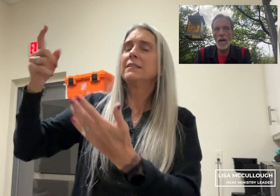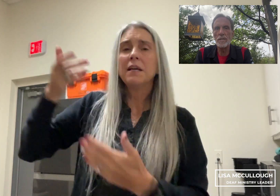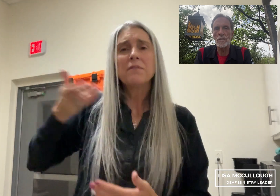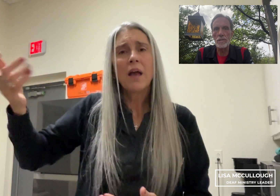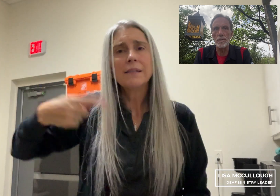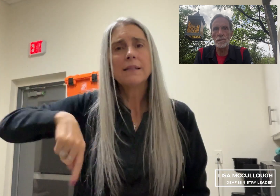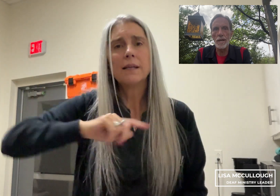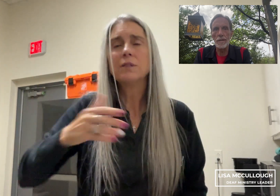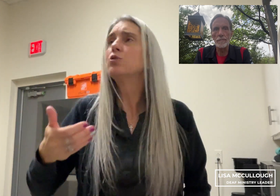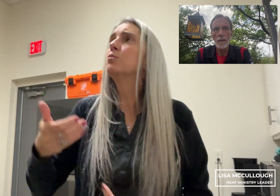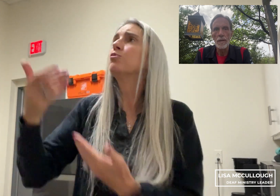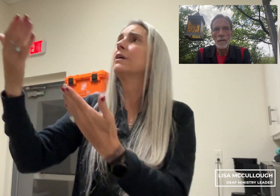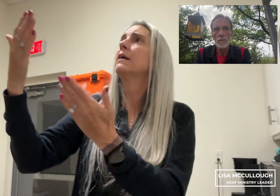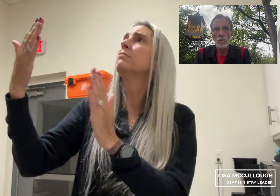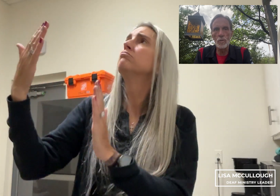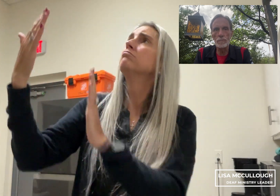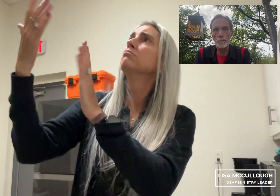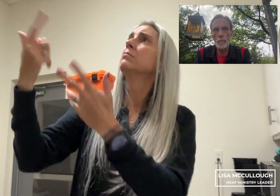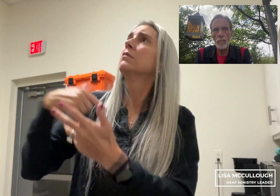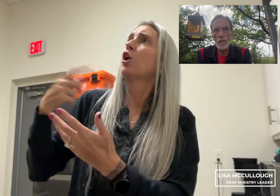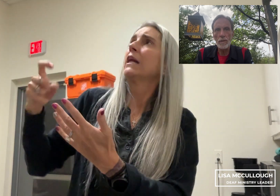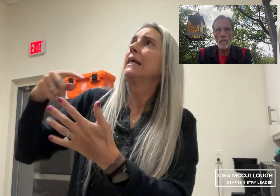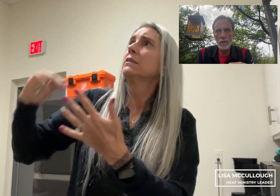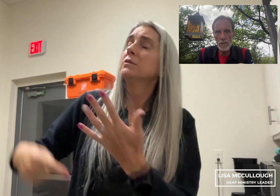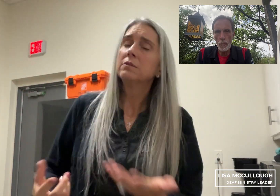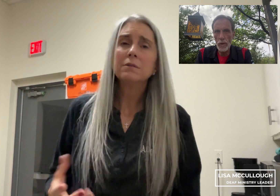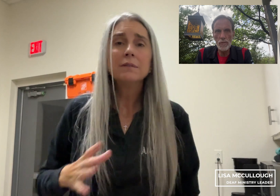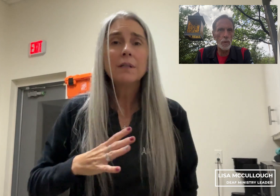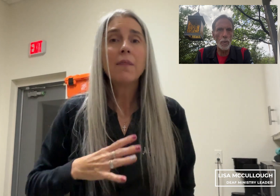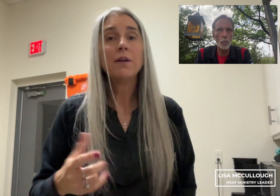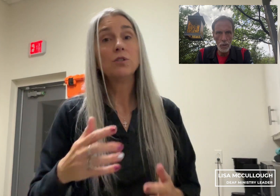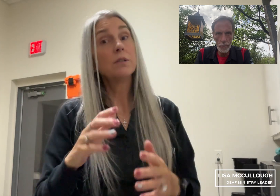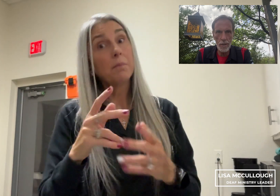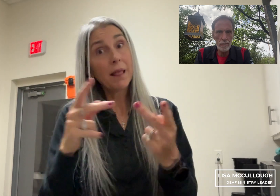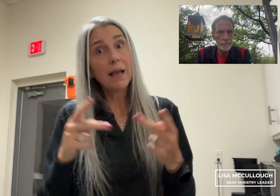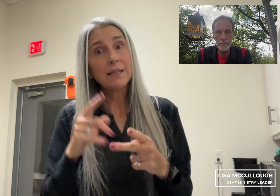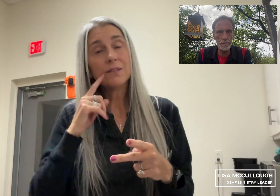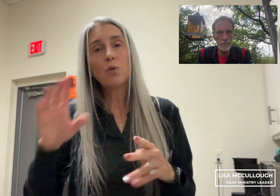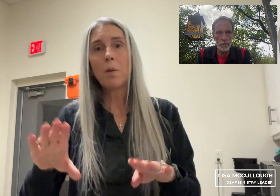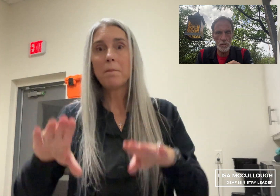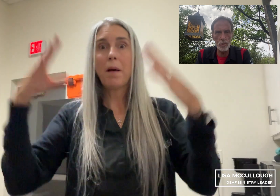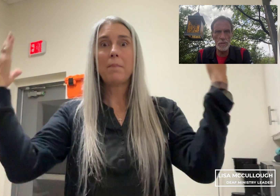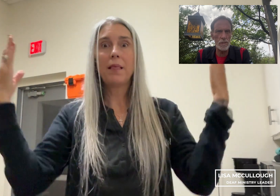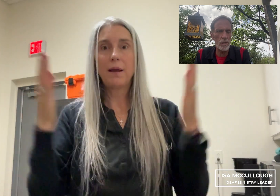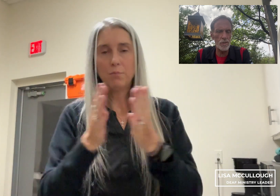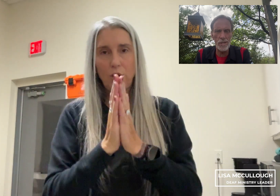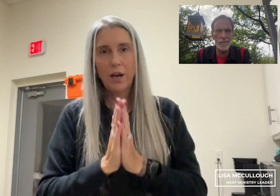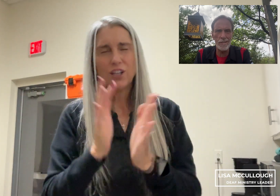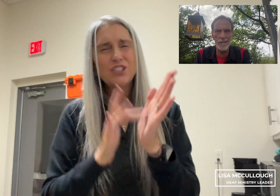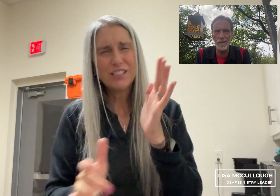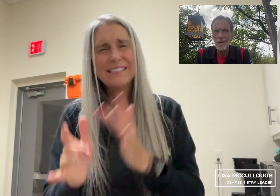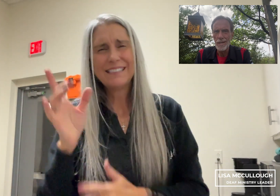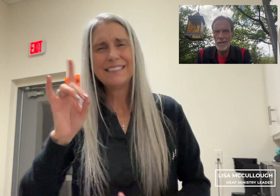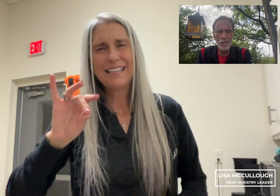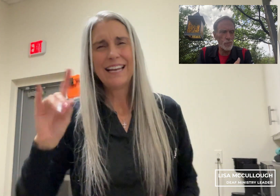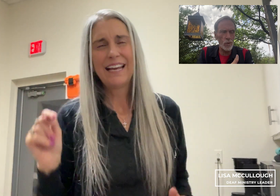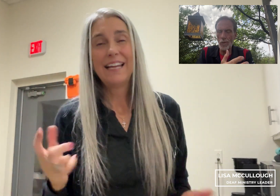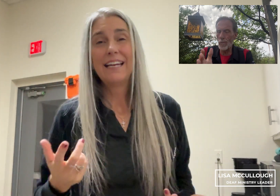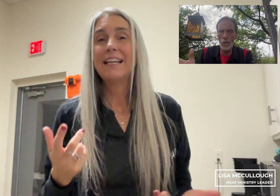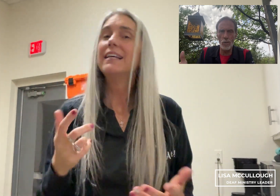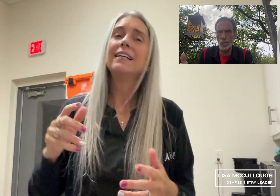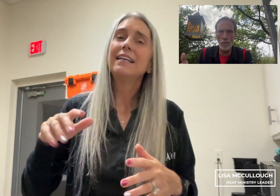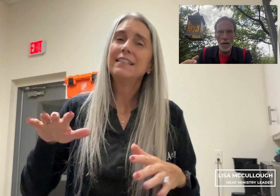He's invited us to do that. So there is a place for public prayer. Excuse me, as Jesus did it,